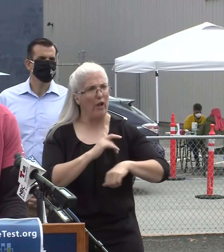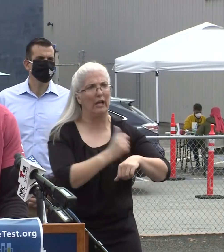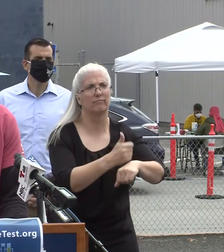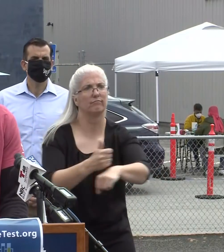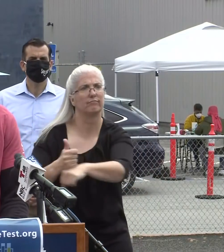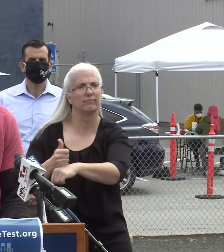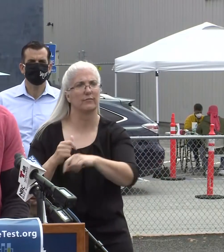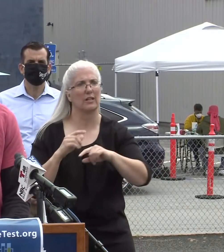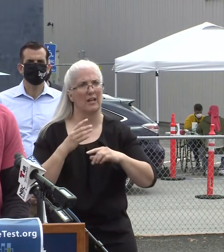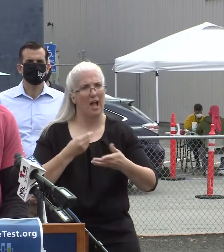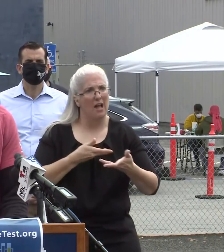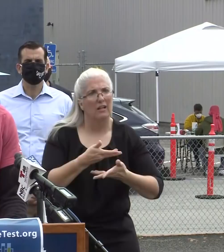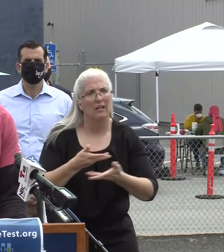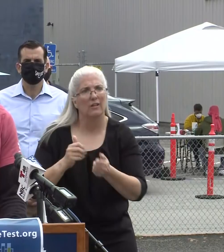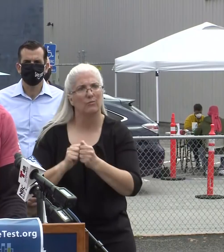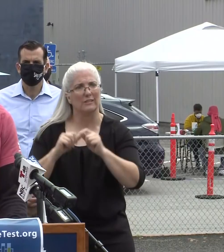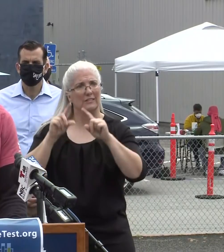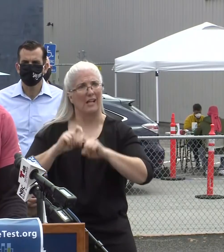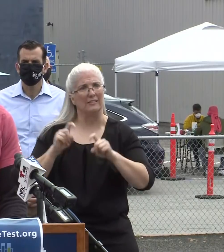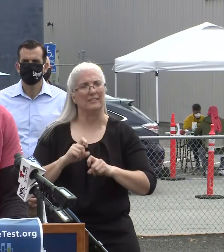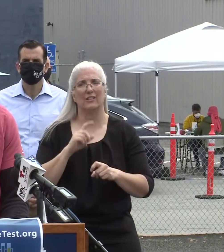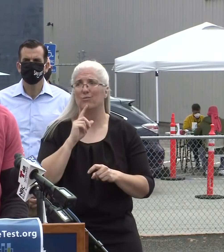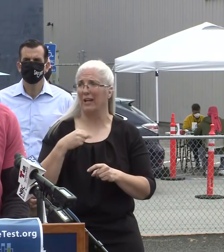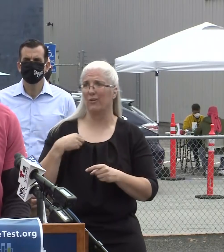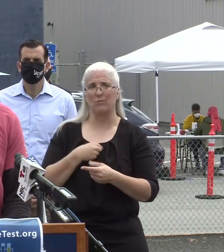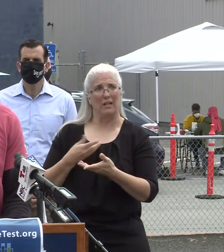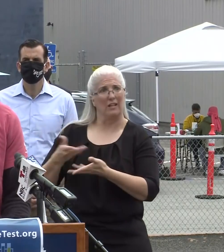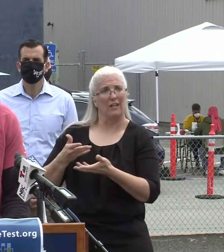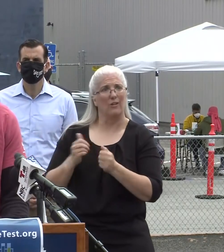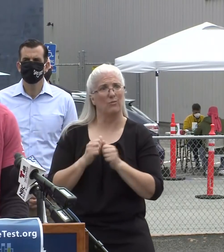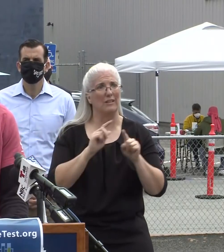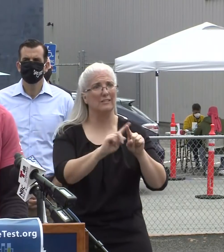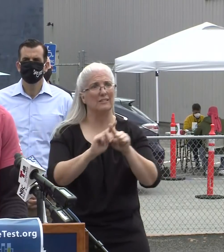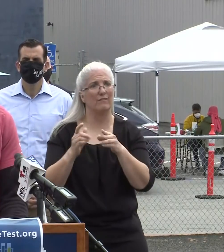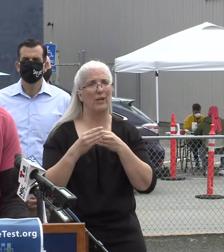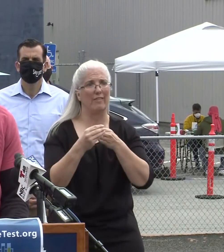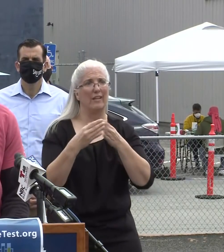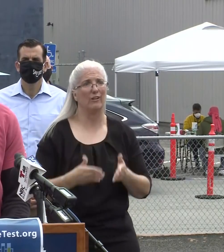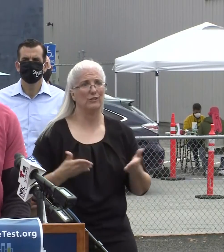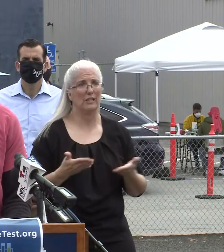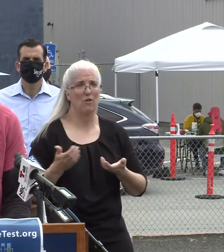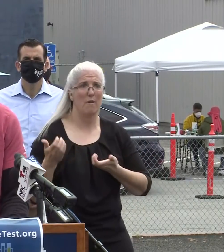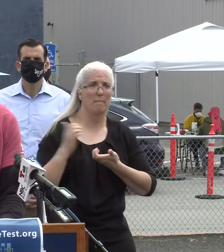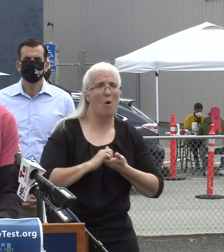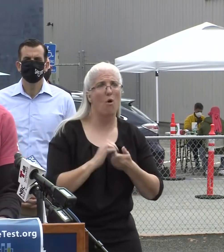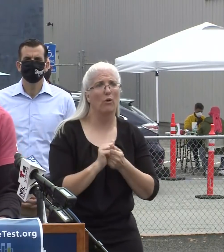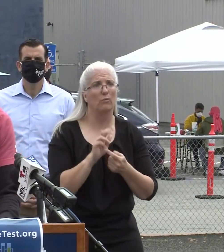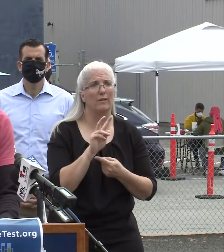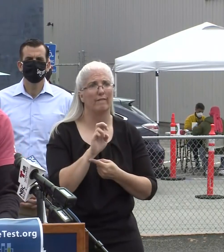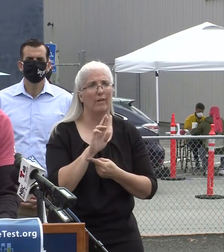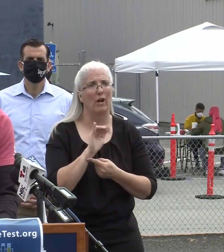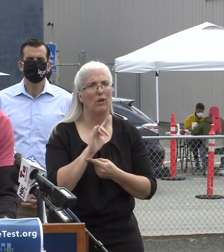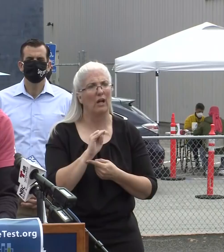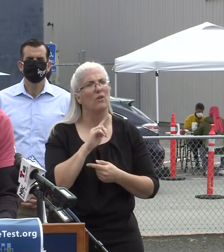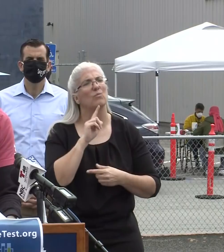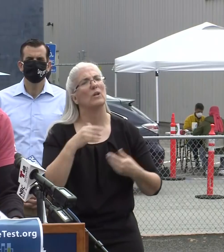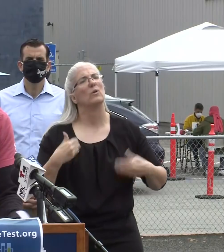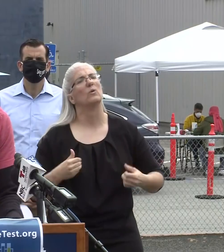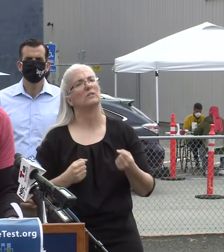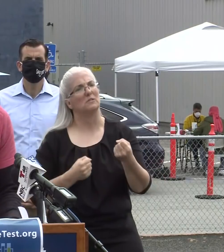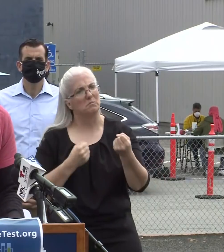the leaders standing with me today, and that is to support the public health needs of this community.